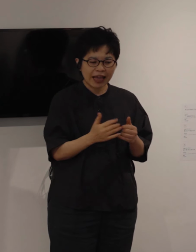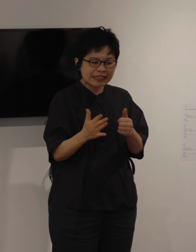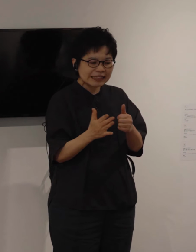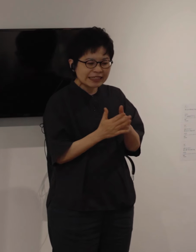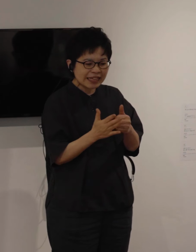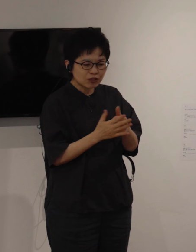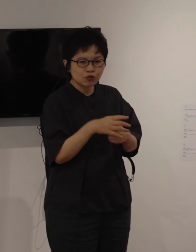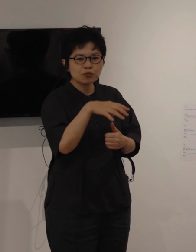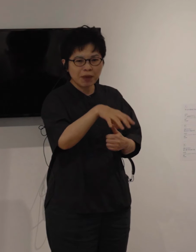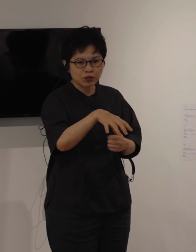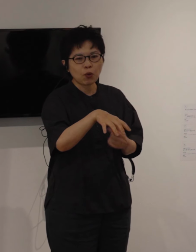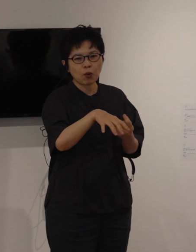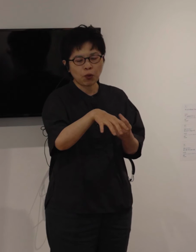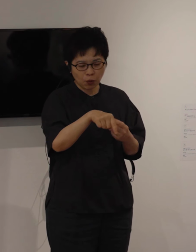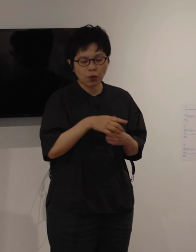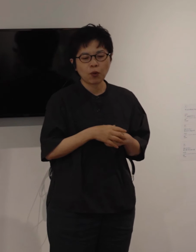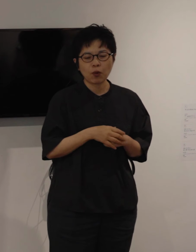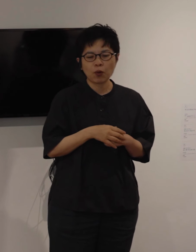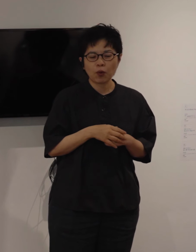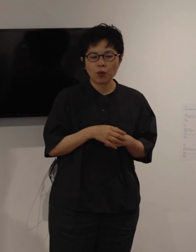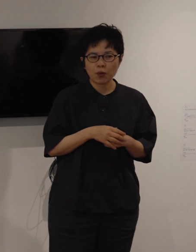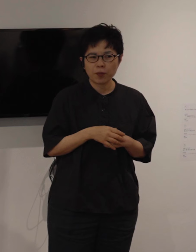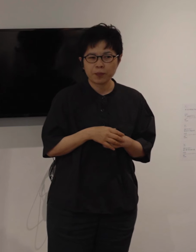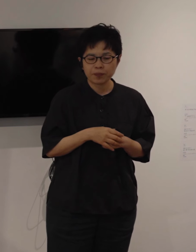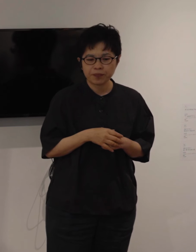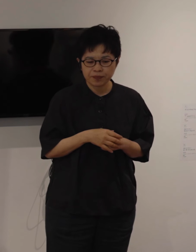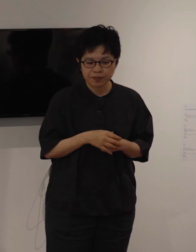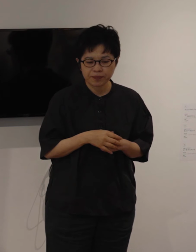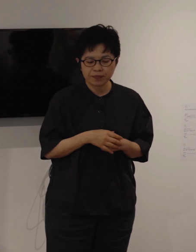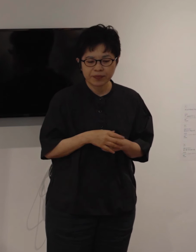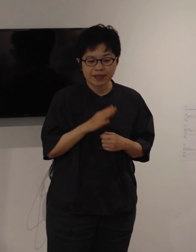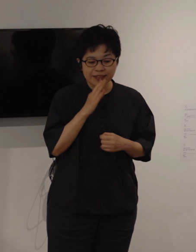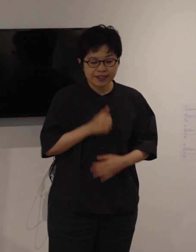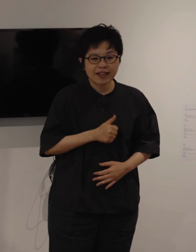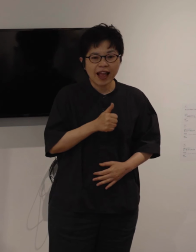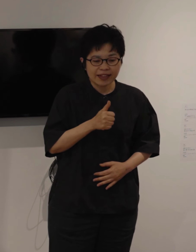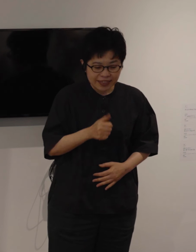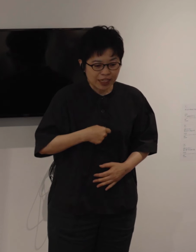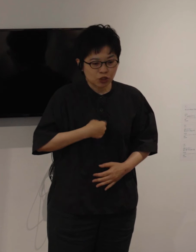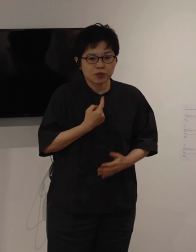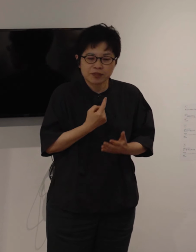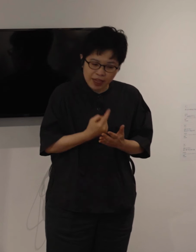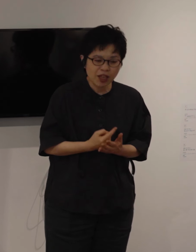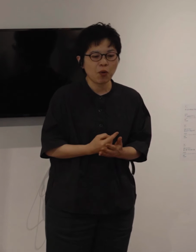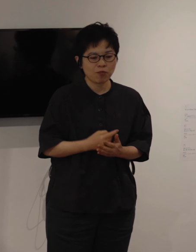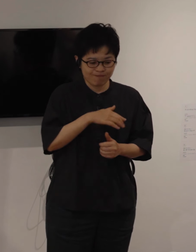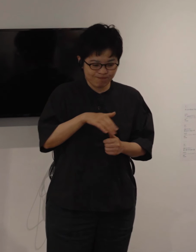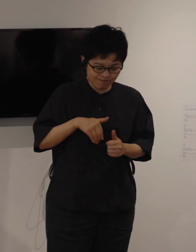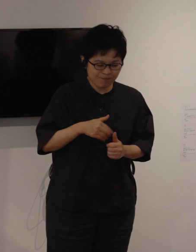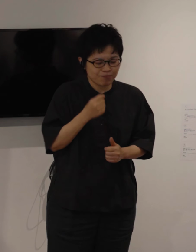safety. And he has been in Tate, Liverpool. He's worked at the museum one day a week being